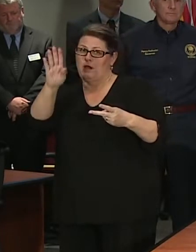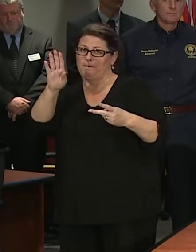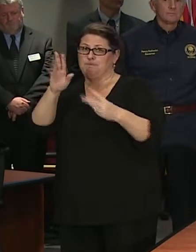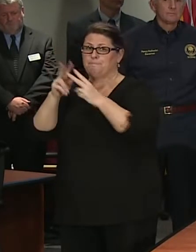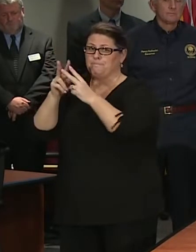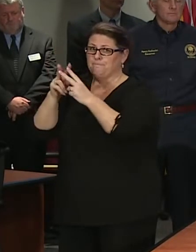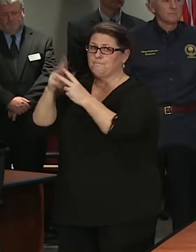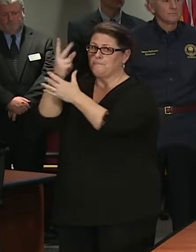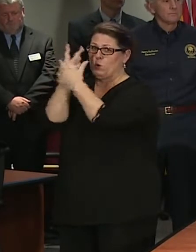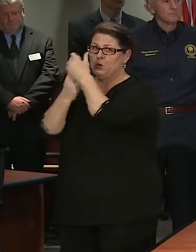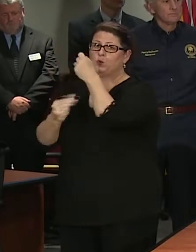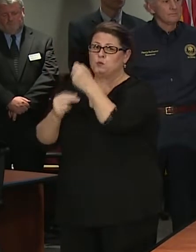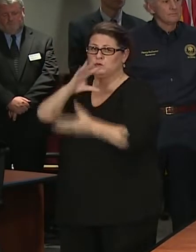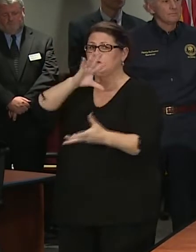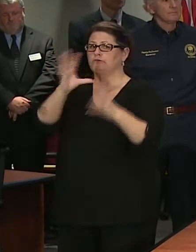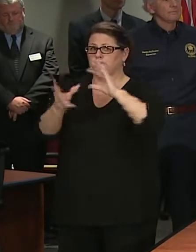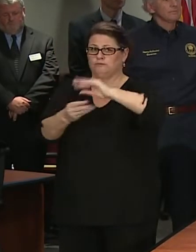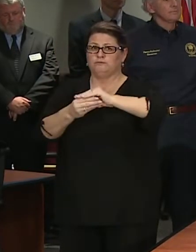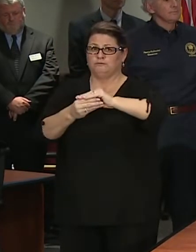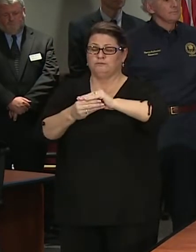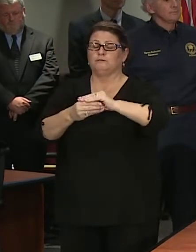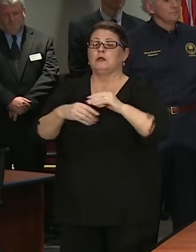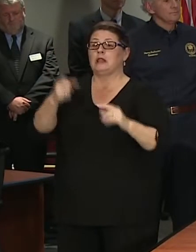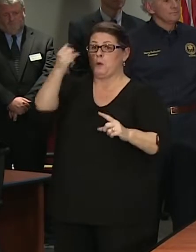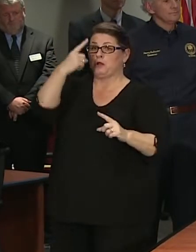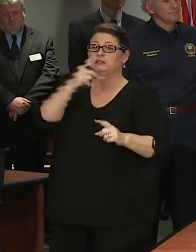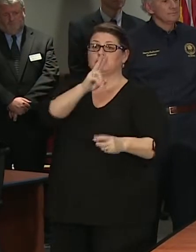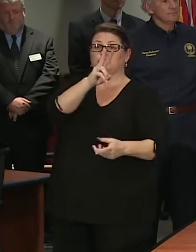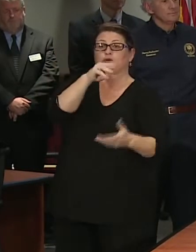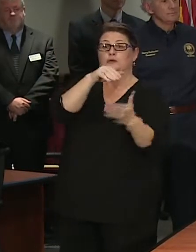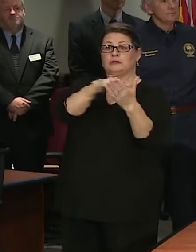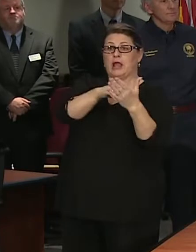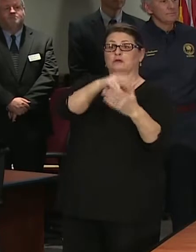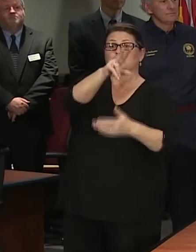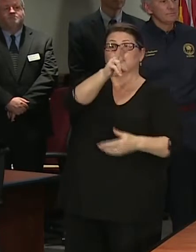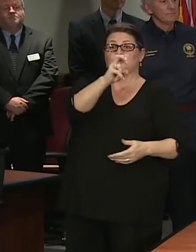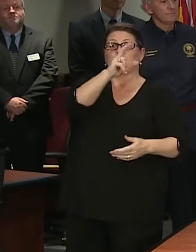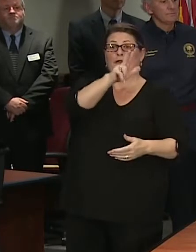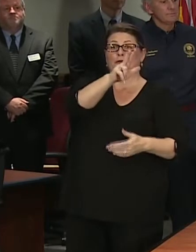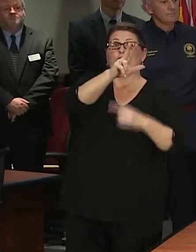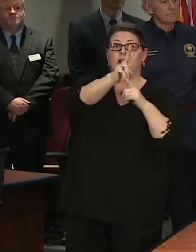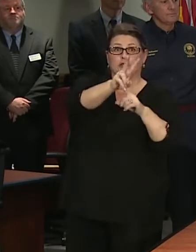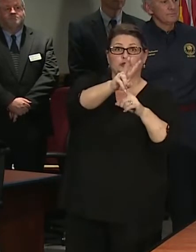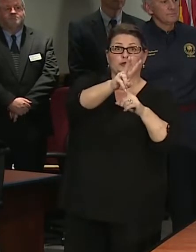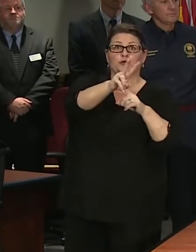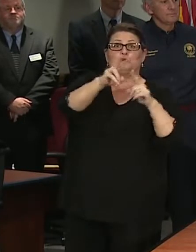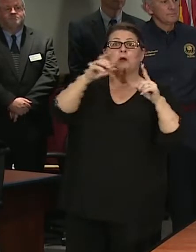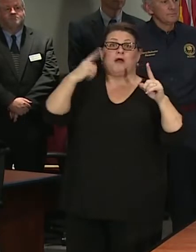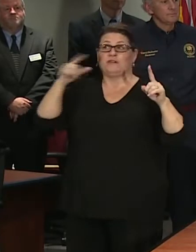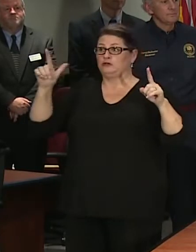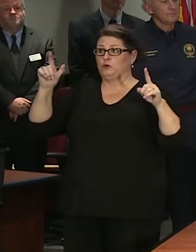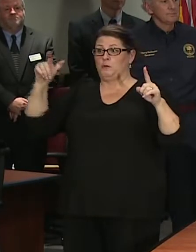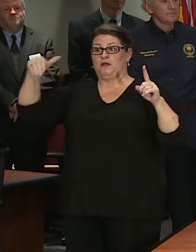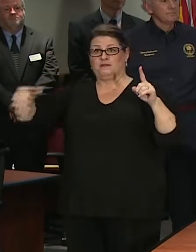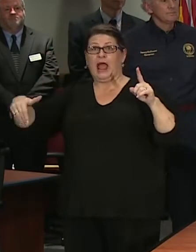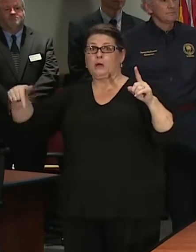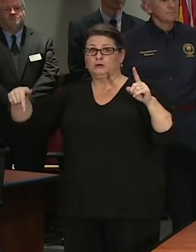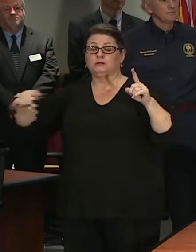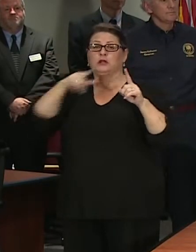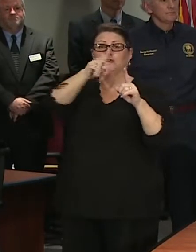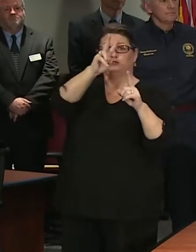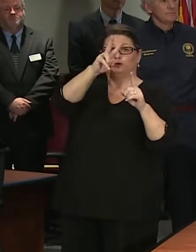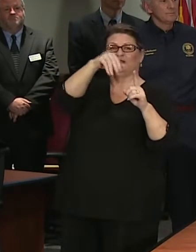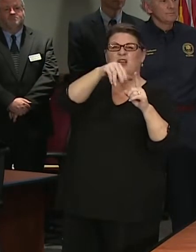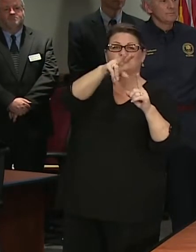state, of which 2,232, or approximately 10%, have been positive. While our state's public